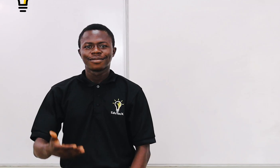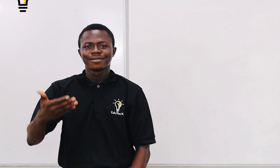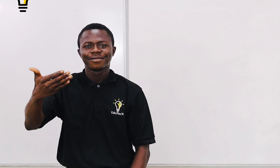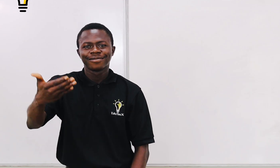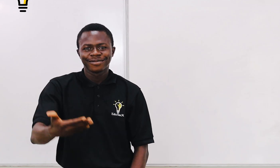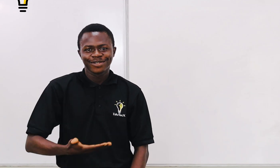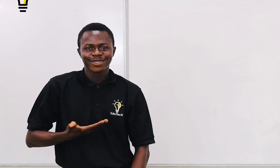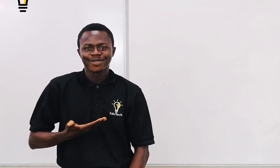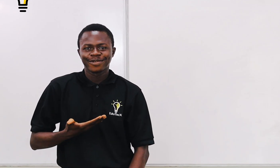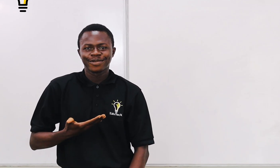Welcome.